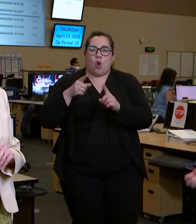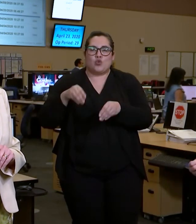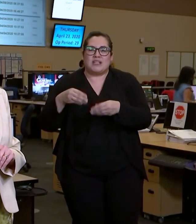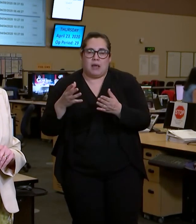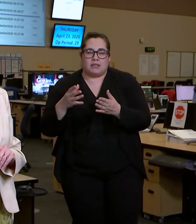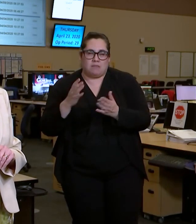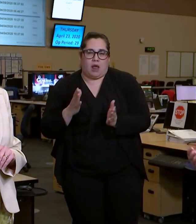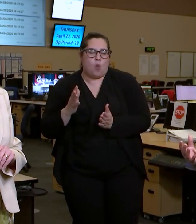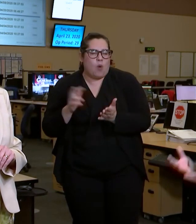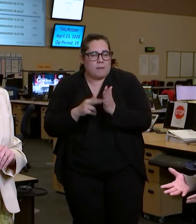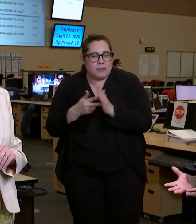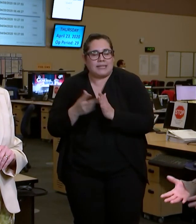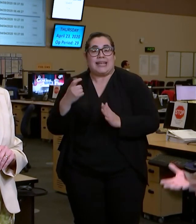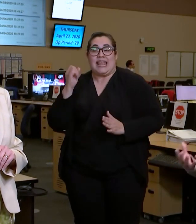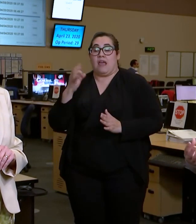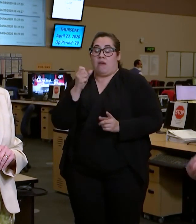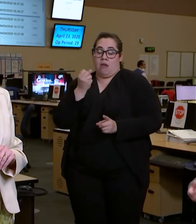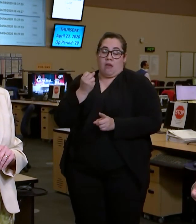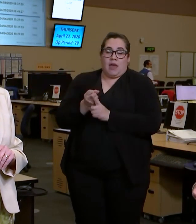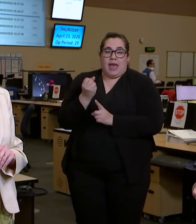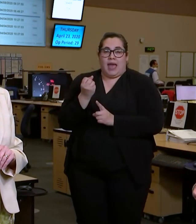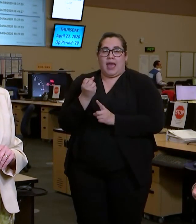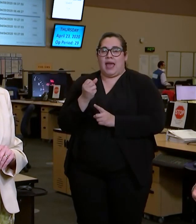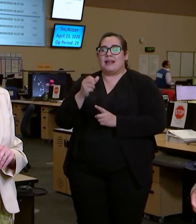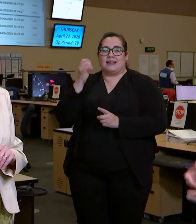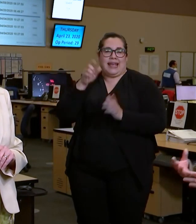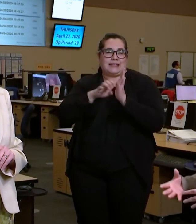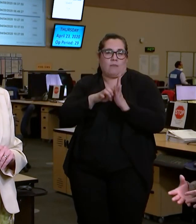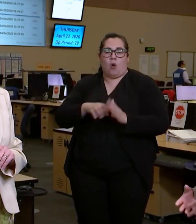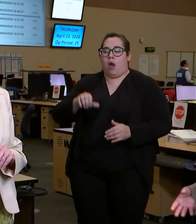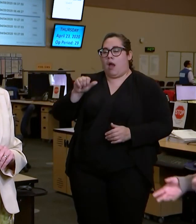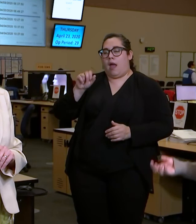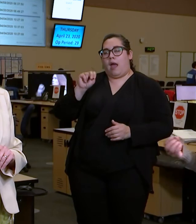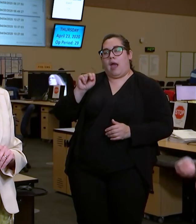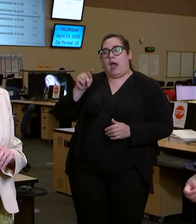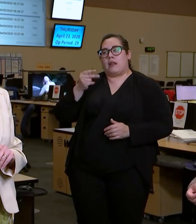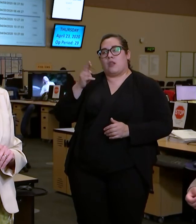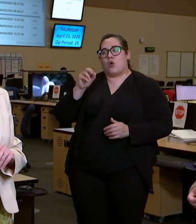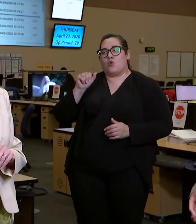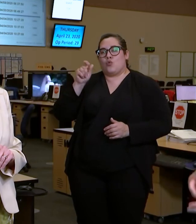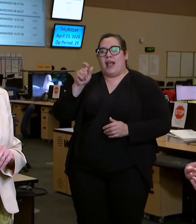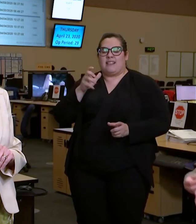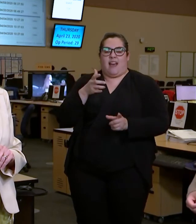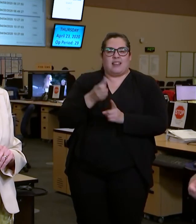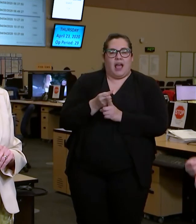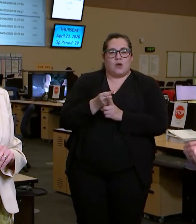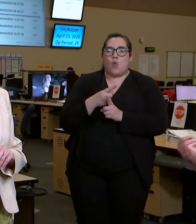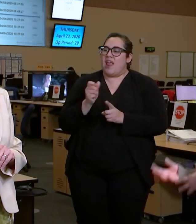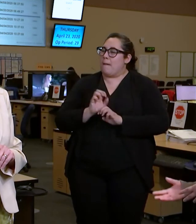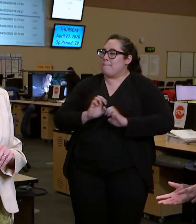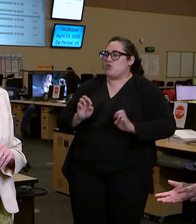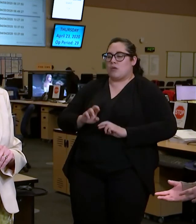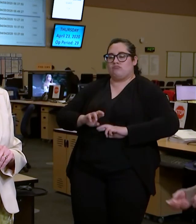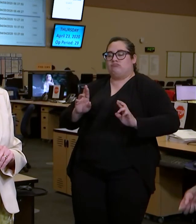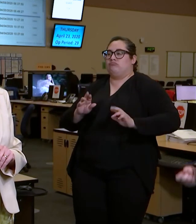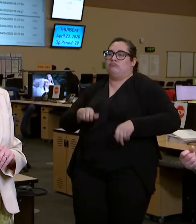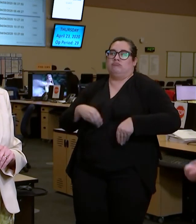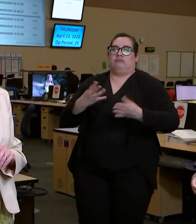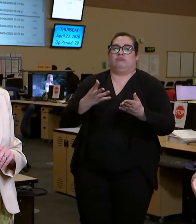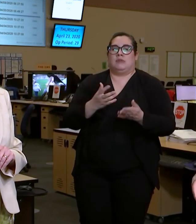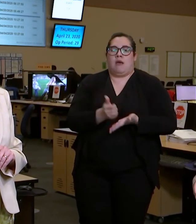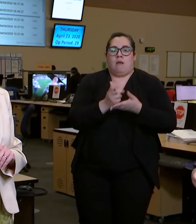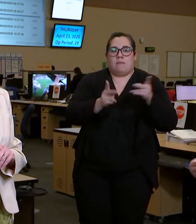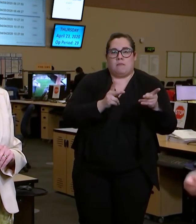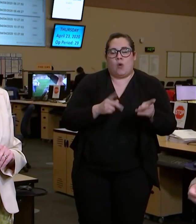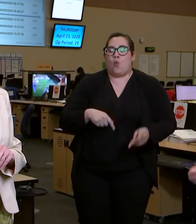means that if we get hit with any anthrax attack, we have an emergency stockpile and we'll be able to help people out. We have to